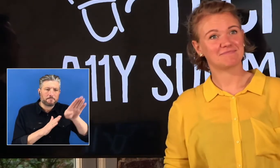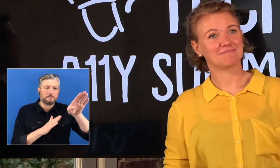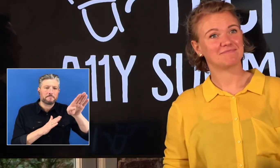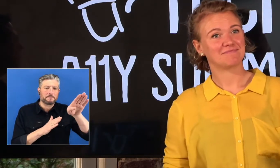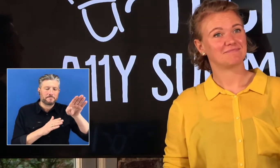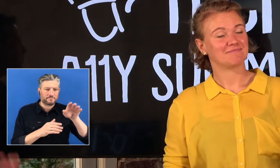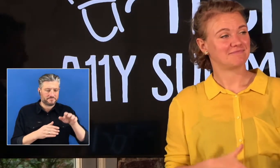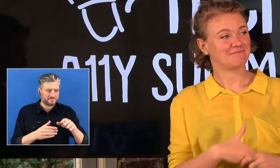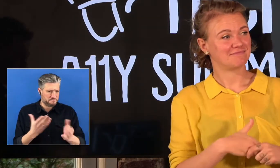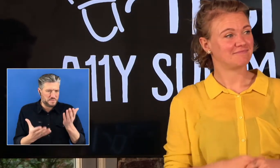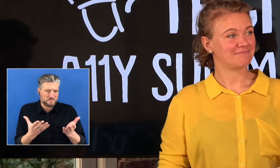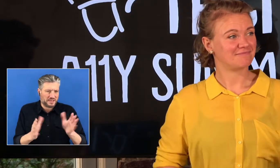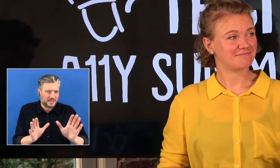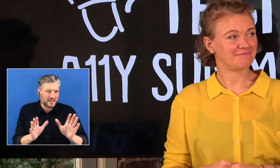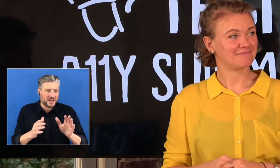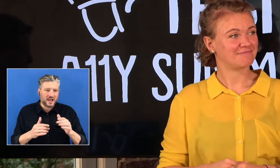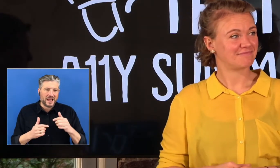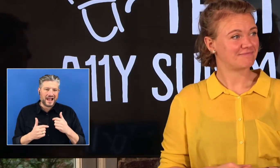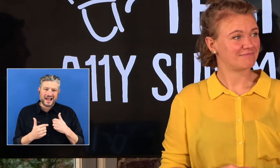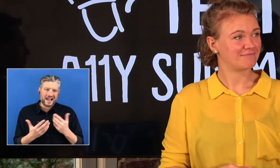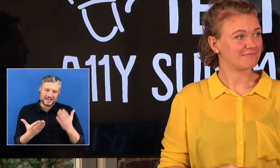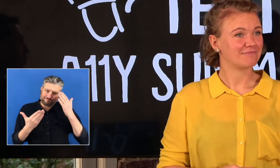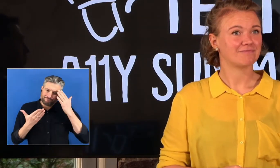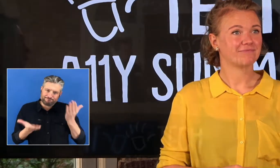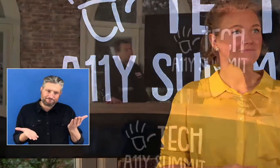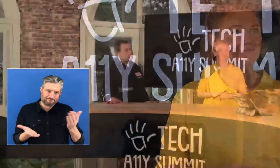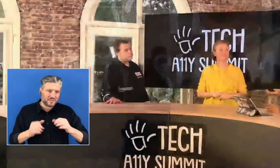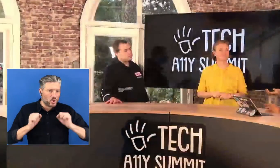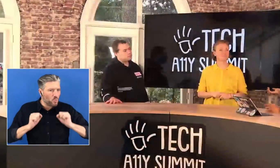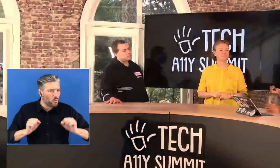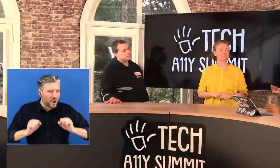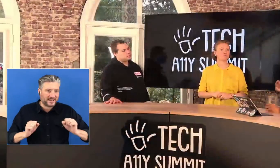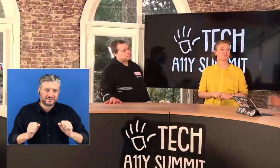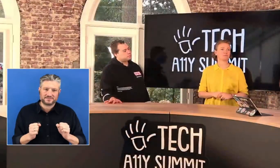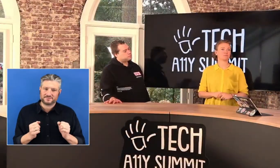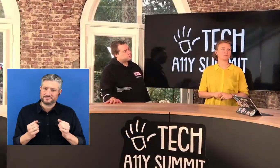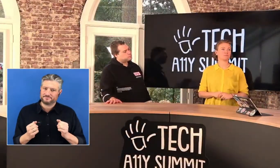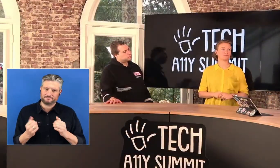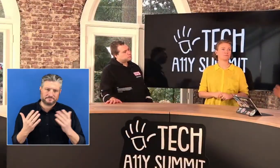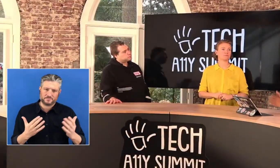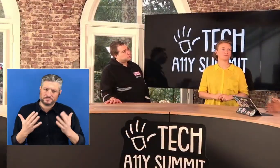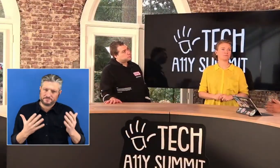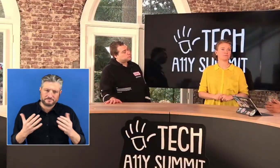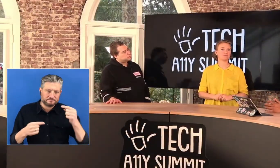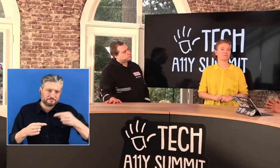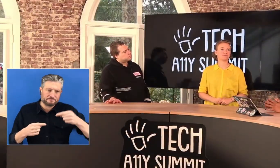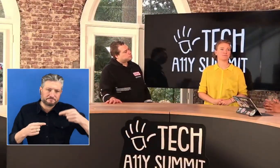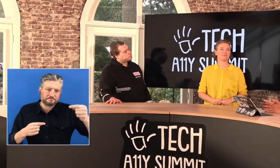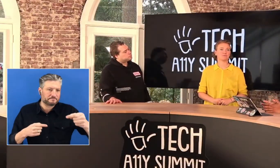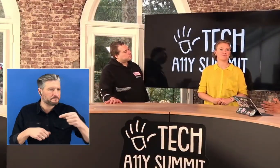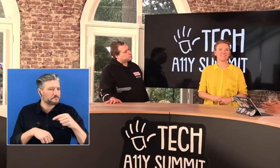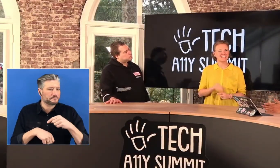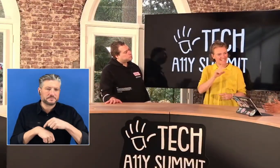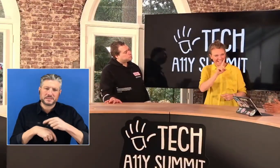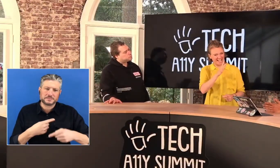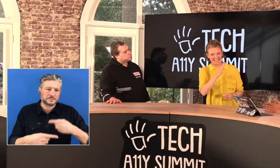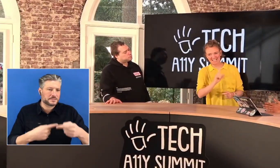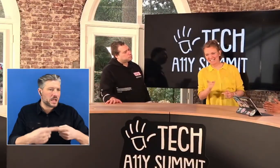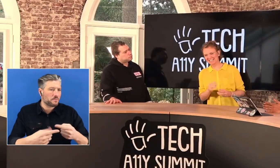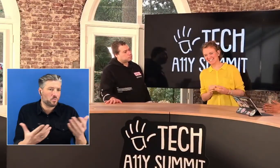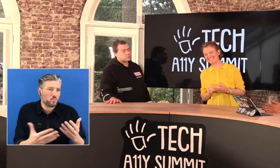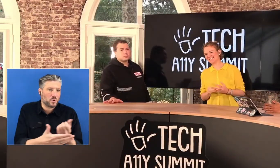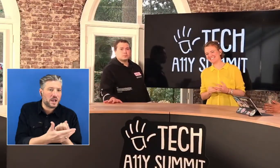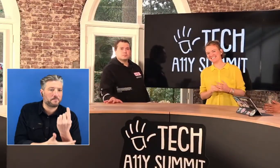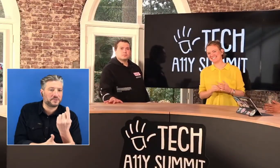I think we will see with time. Have you ever tried a VR techno? Have you ever?